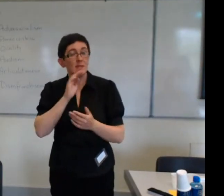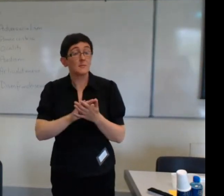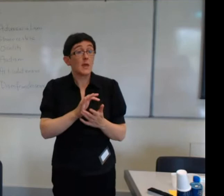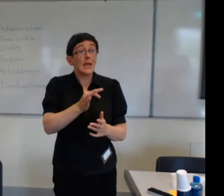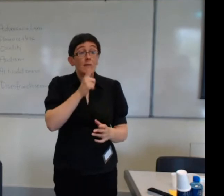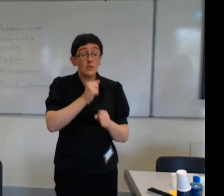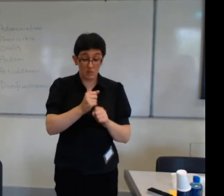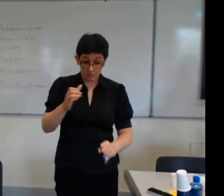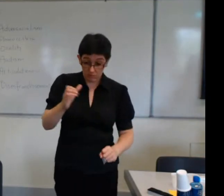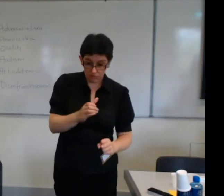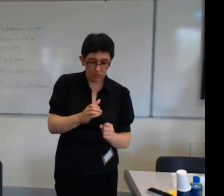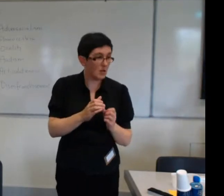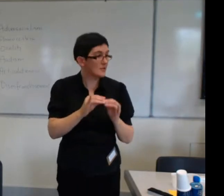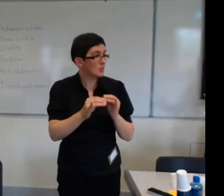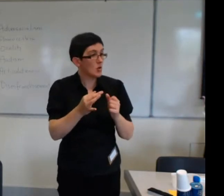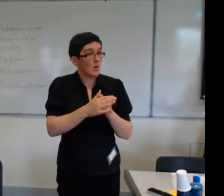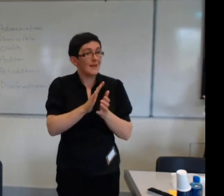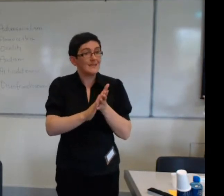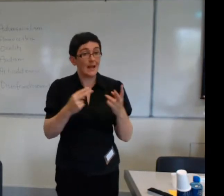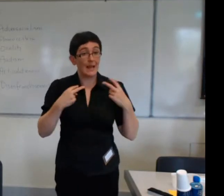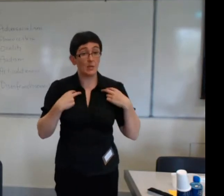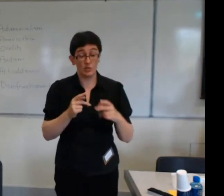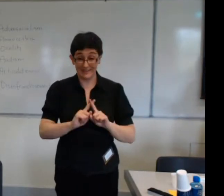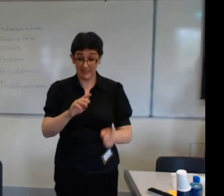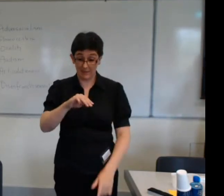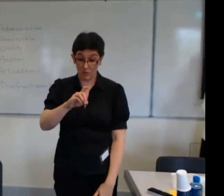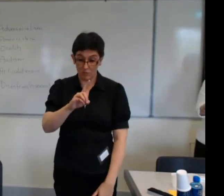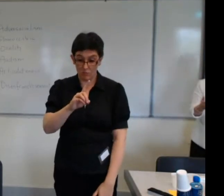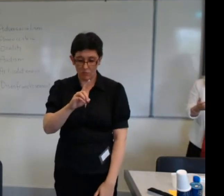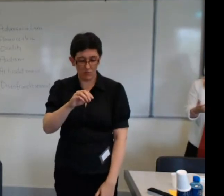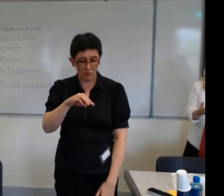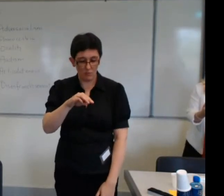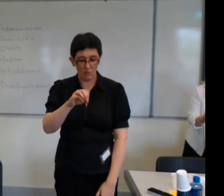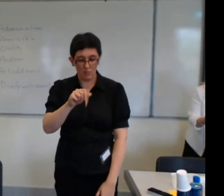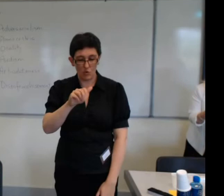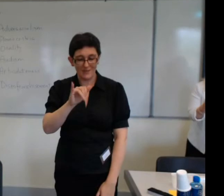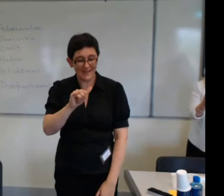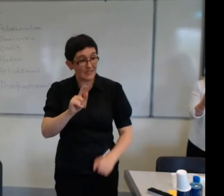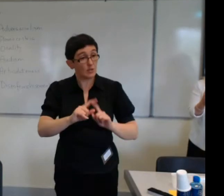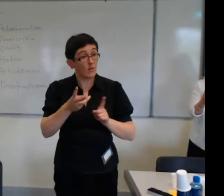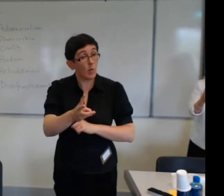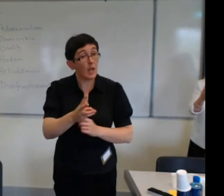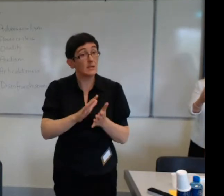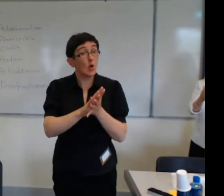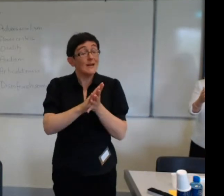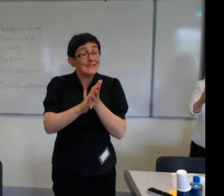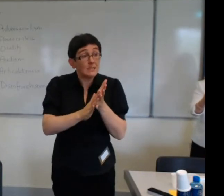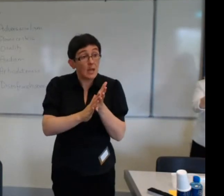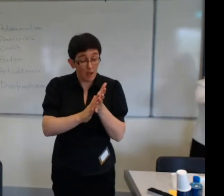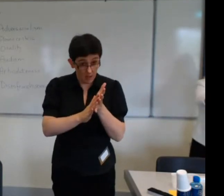language, because you're using a different modality, sign languages are incredibly accurate with respect to how